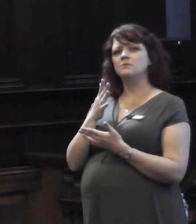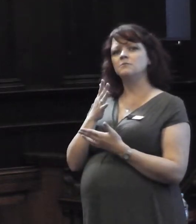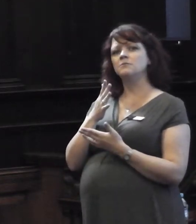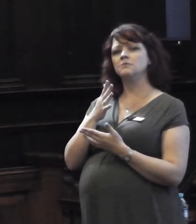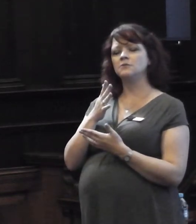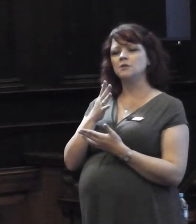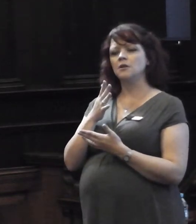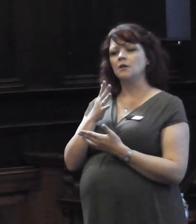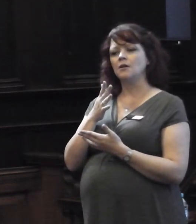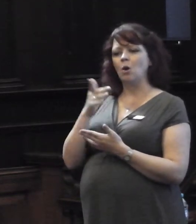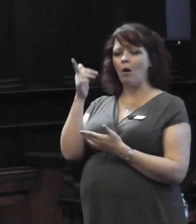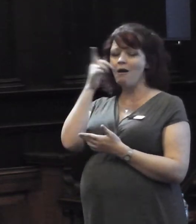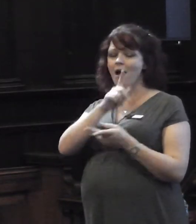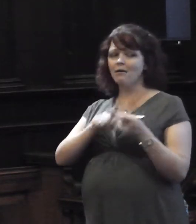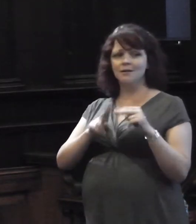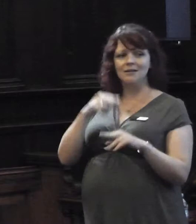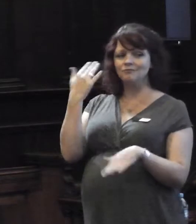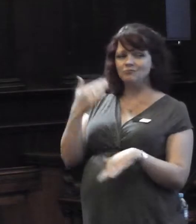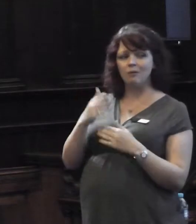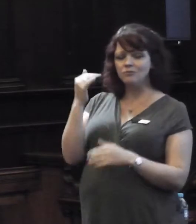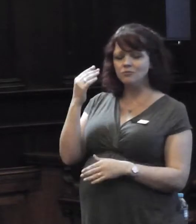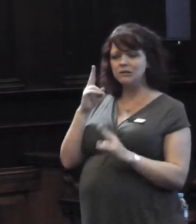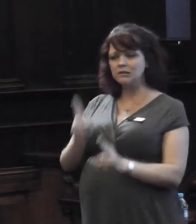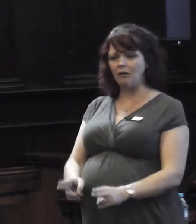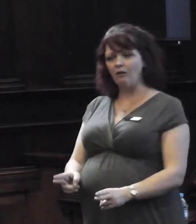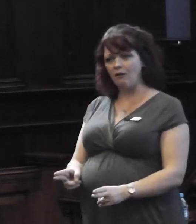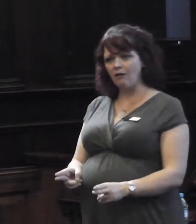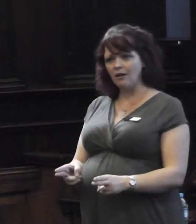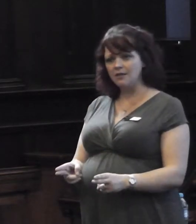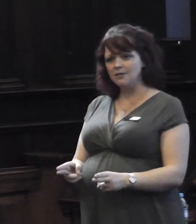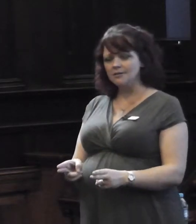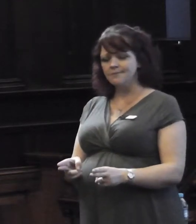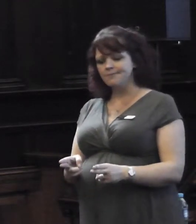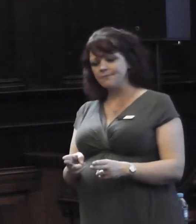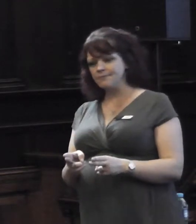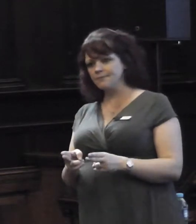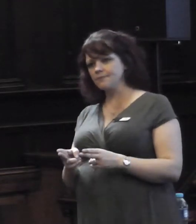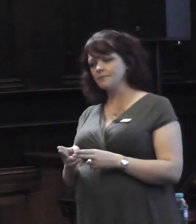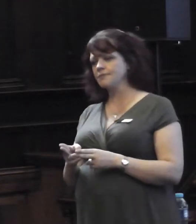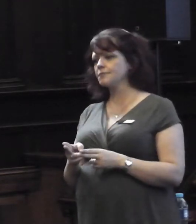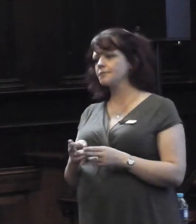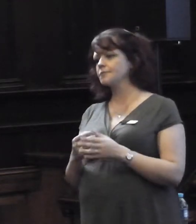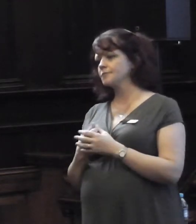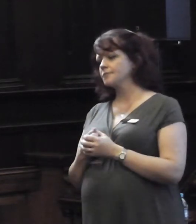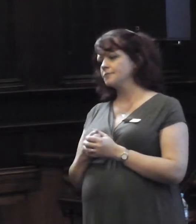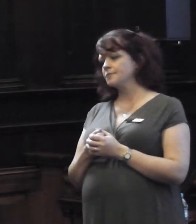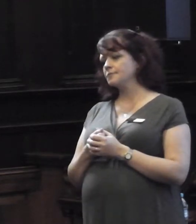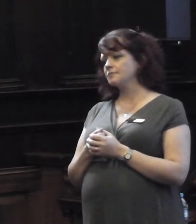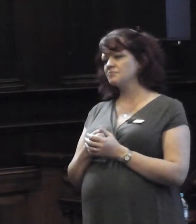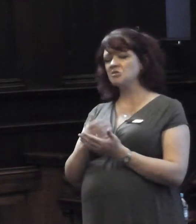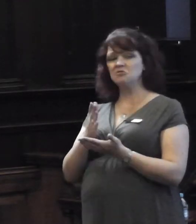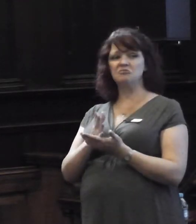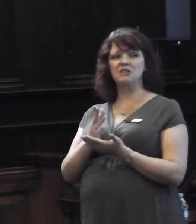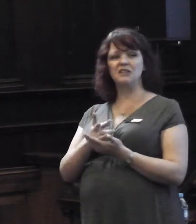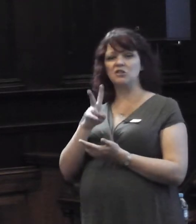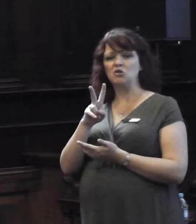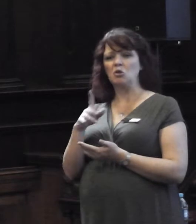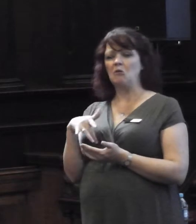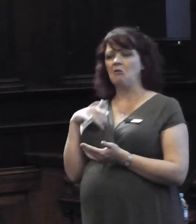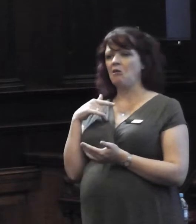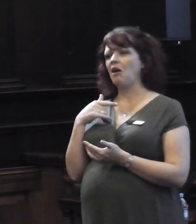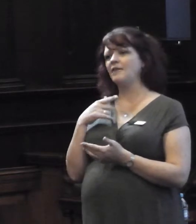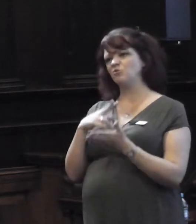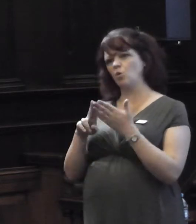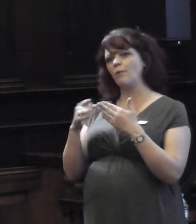not be the ultimate result. So then, certainly 2 lives, possibly more,